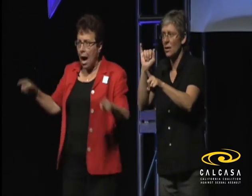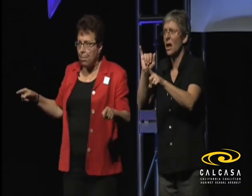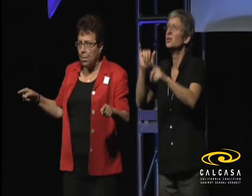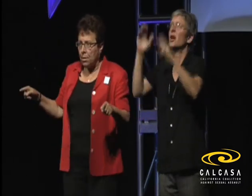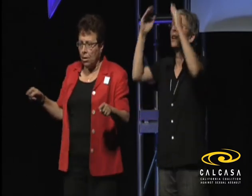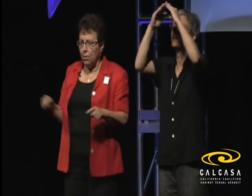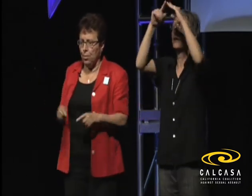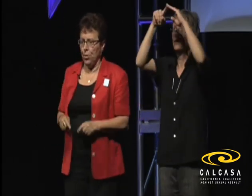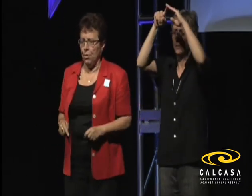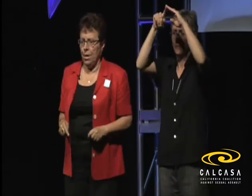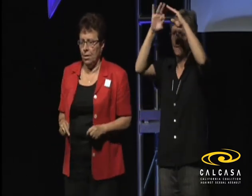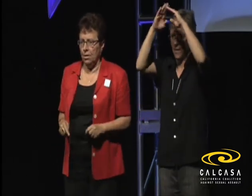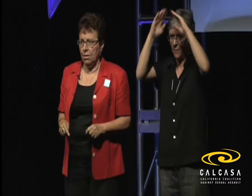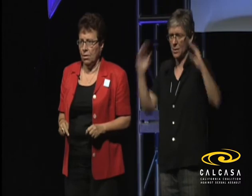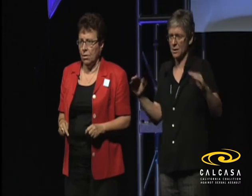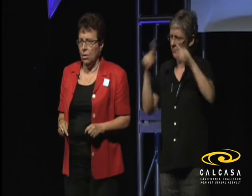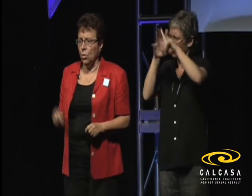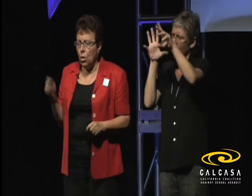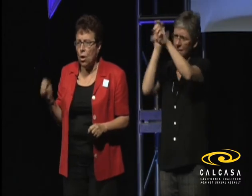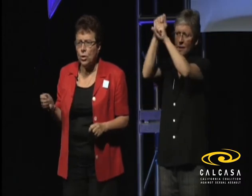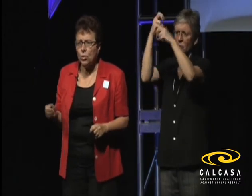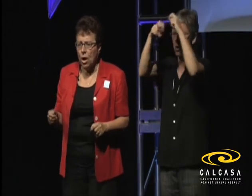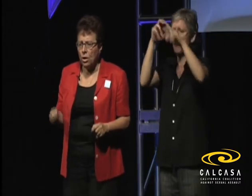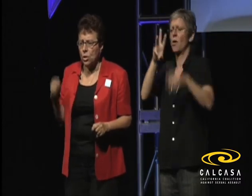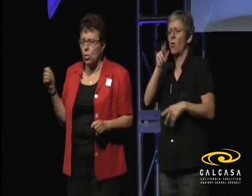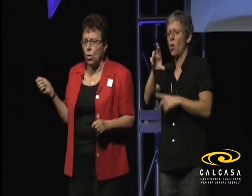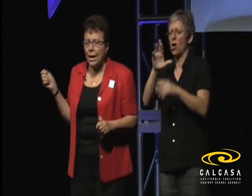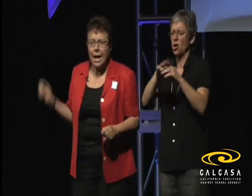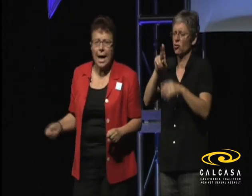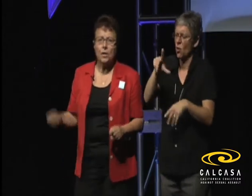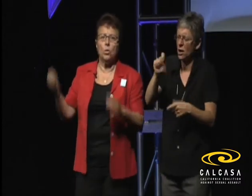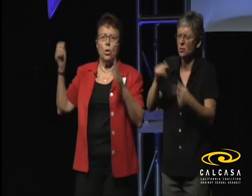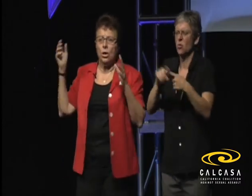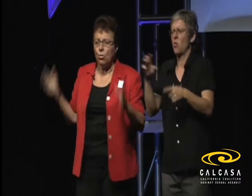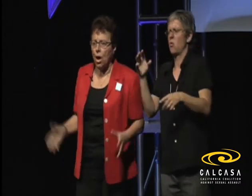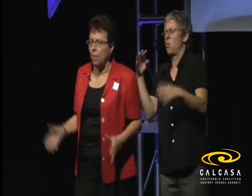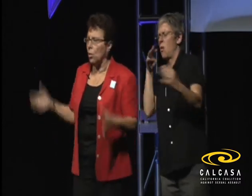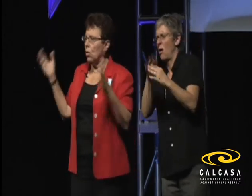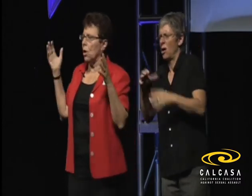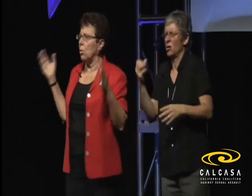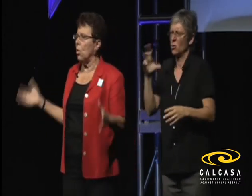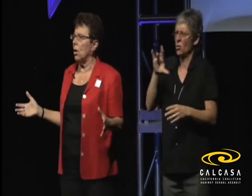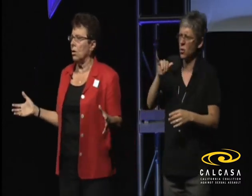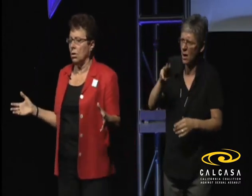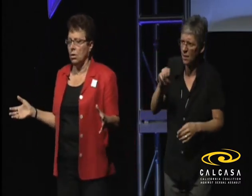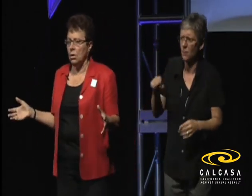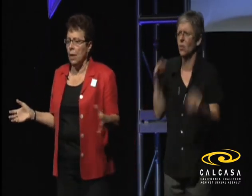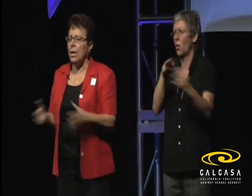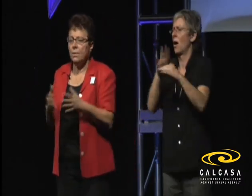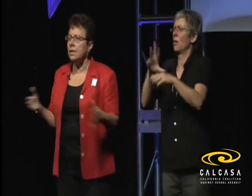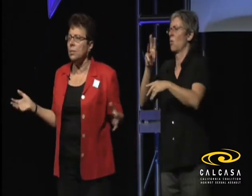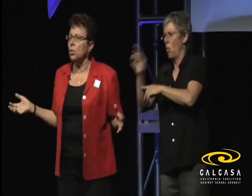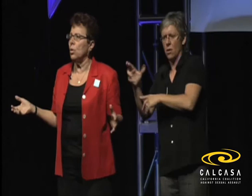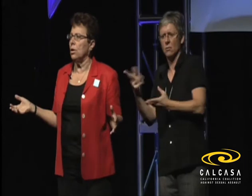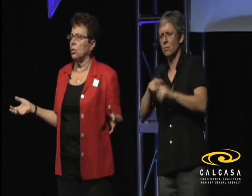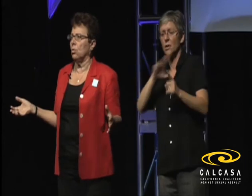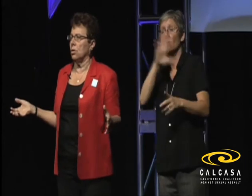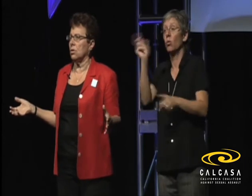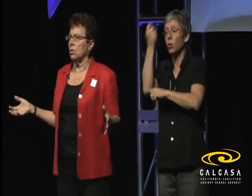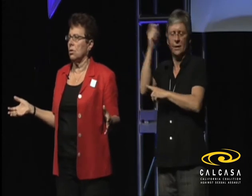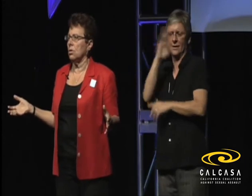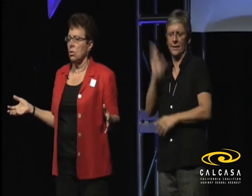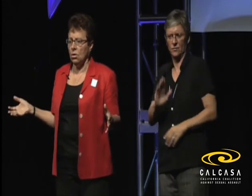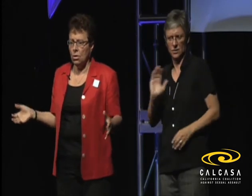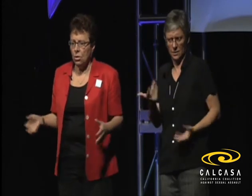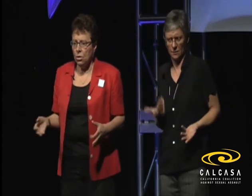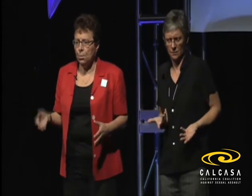at the top of the pyramid. The war on drugs, the war on gangs, the war on crime, the war on war. And we never seem to win those